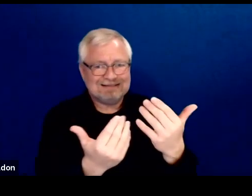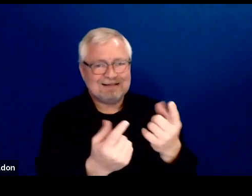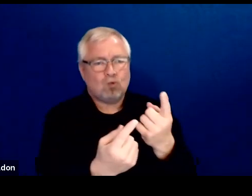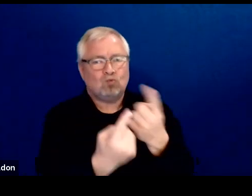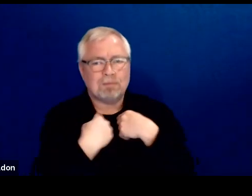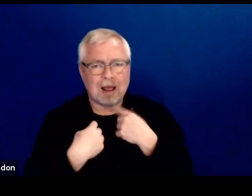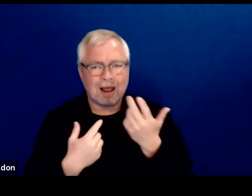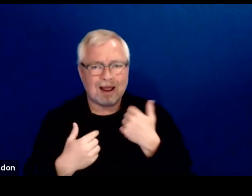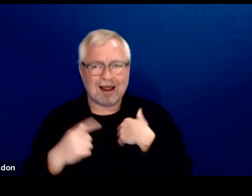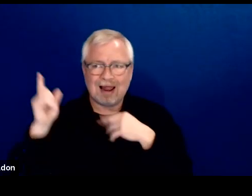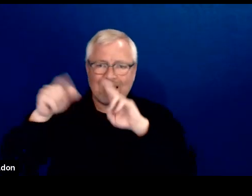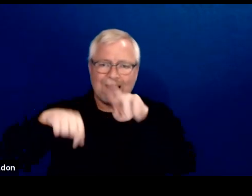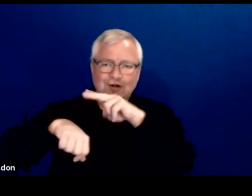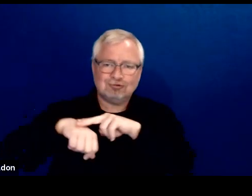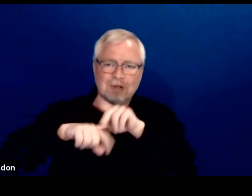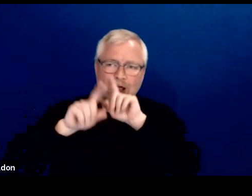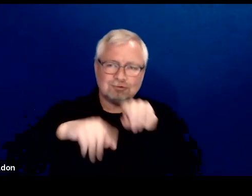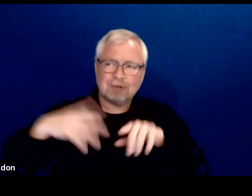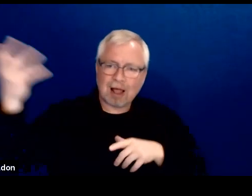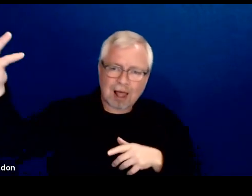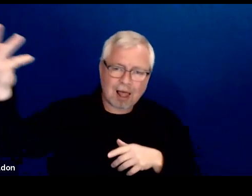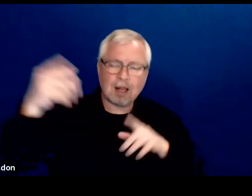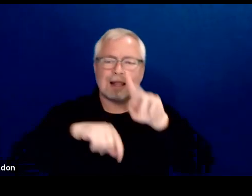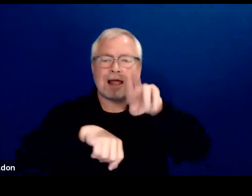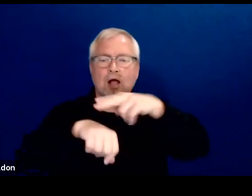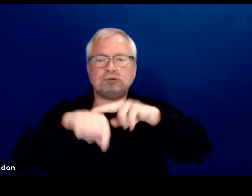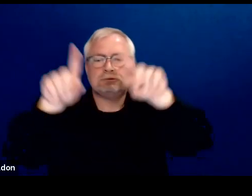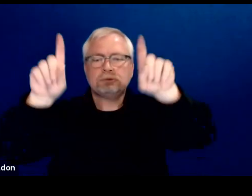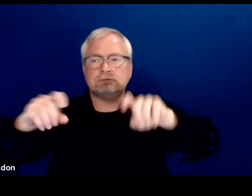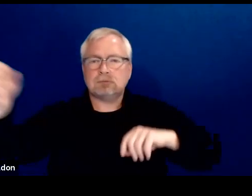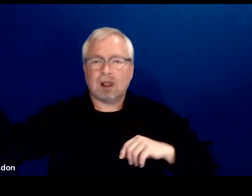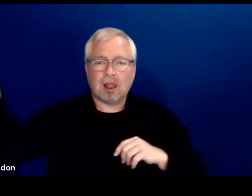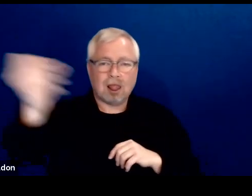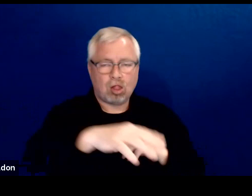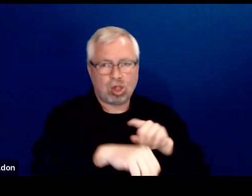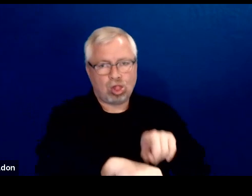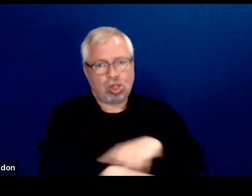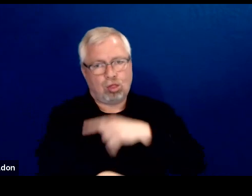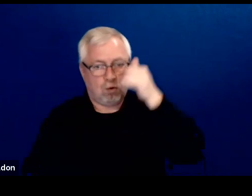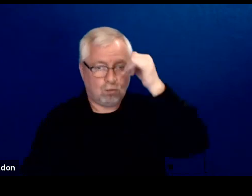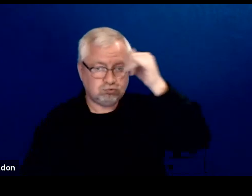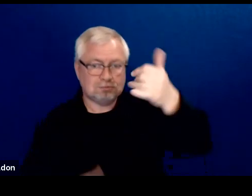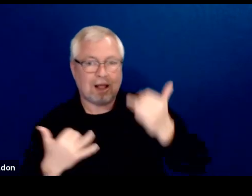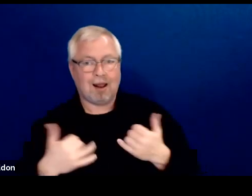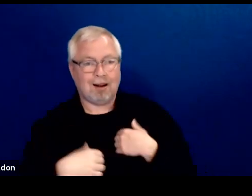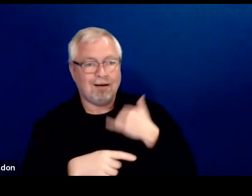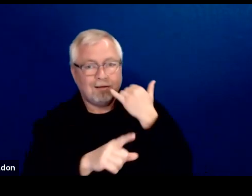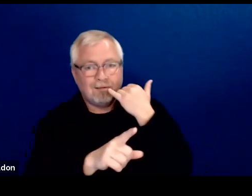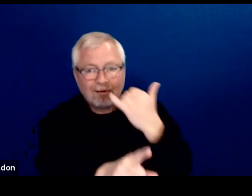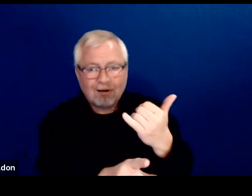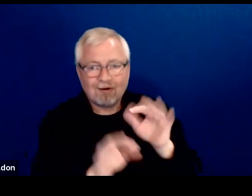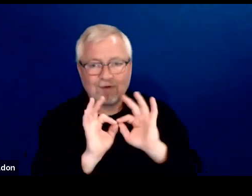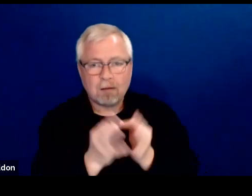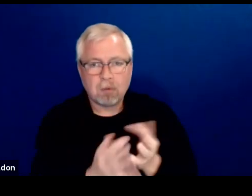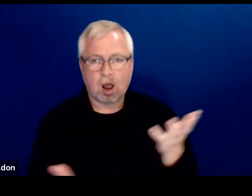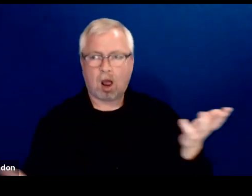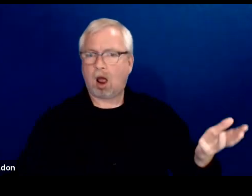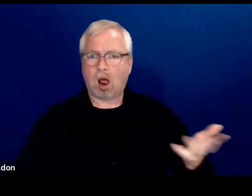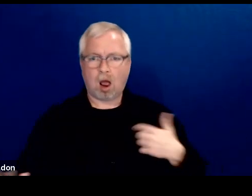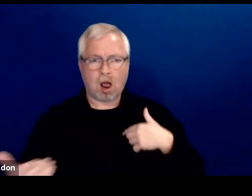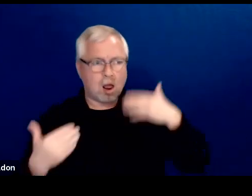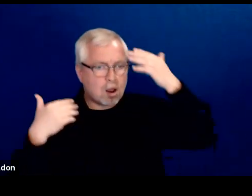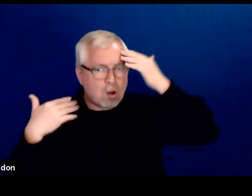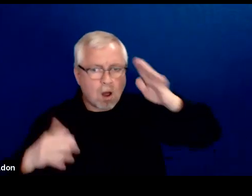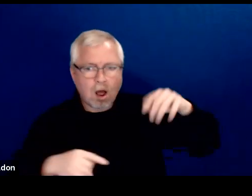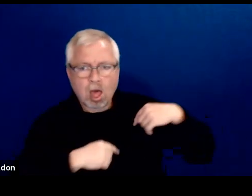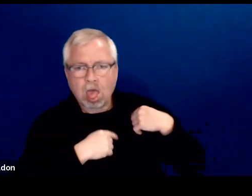results, and they can be certainly distressed if we're calling them about an ill family member. I want to acknowledge that these calls are very difficult for the person receiving